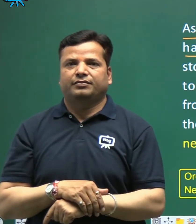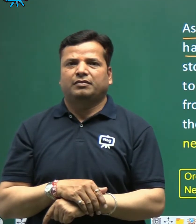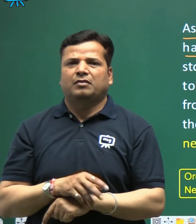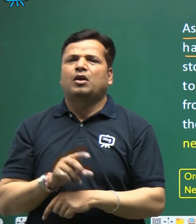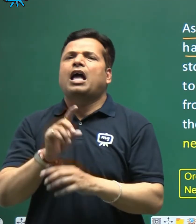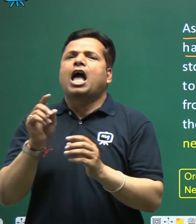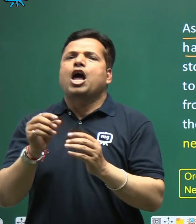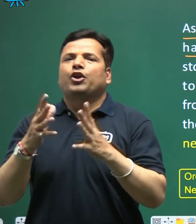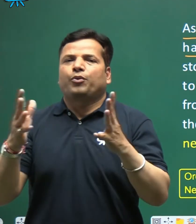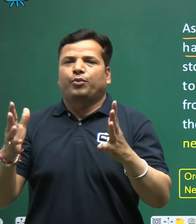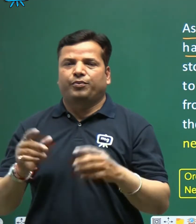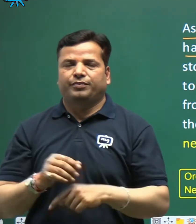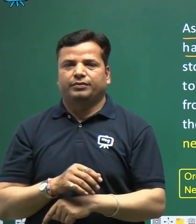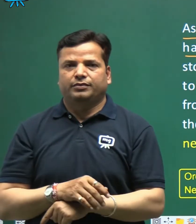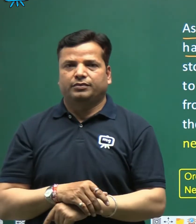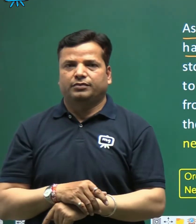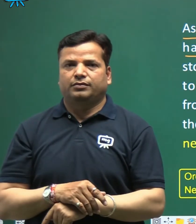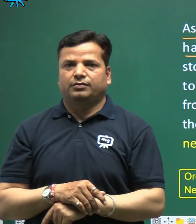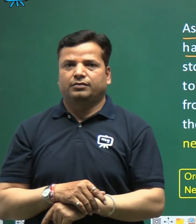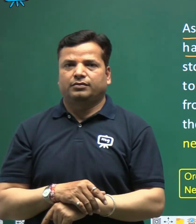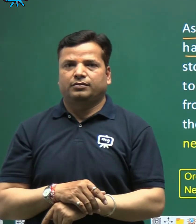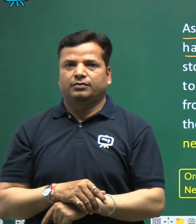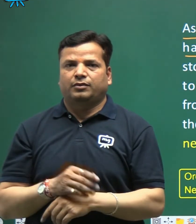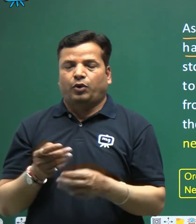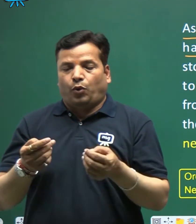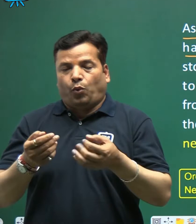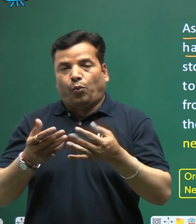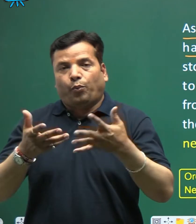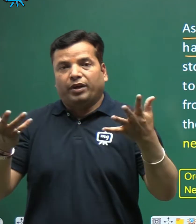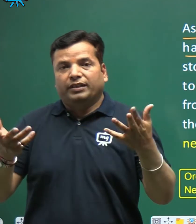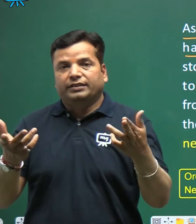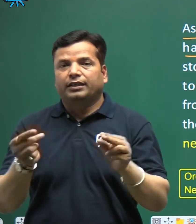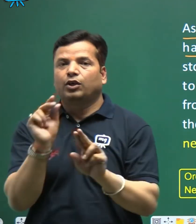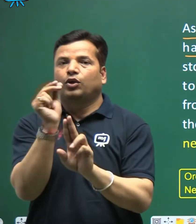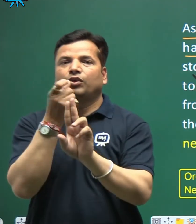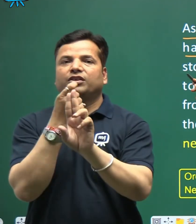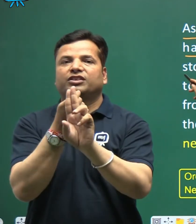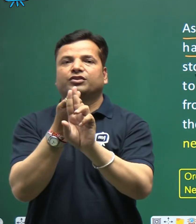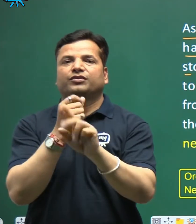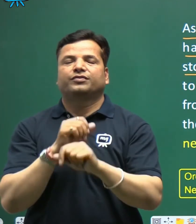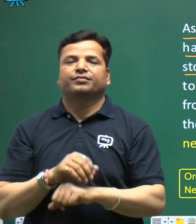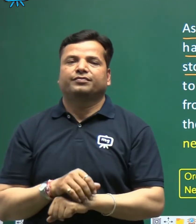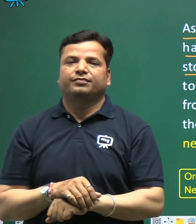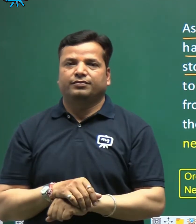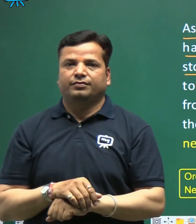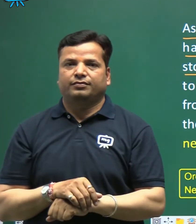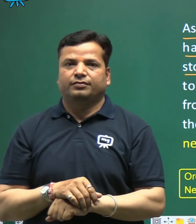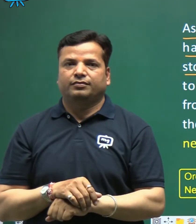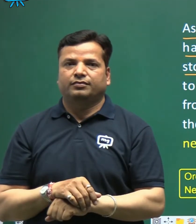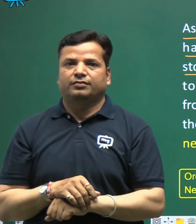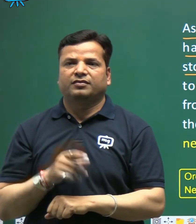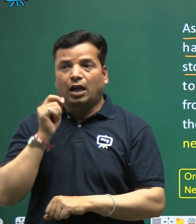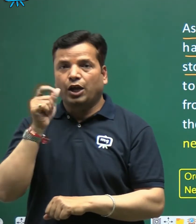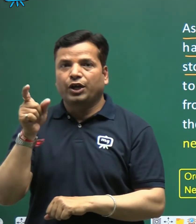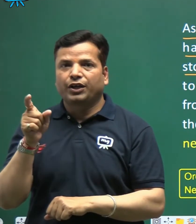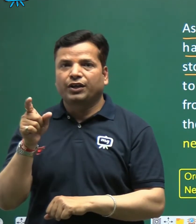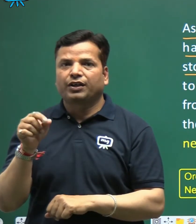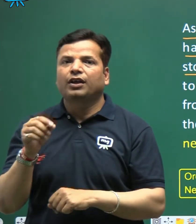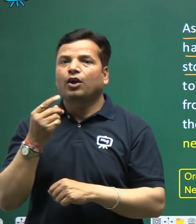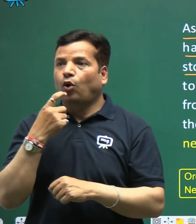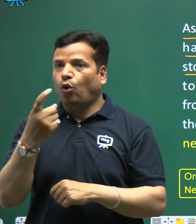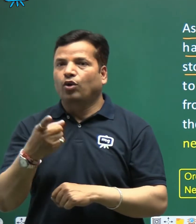any more precious stones He ordered